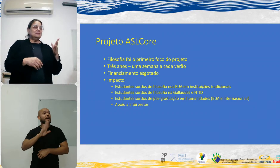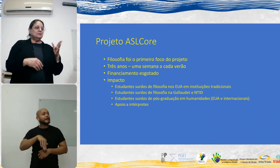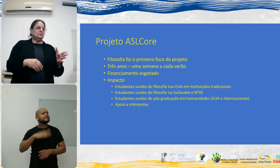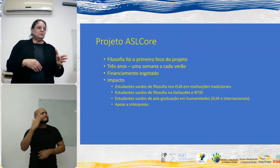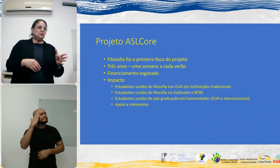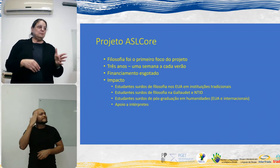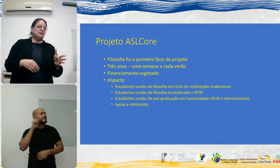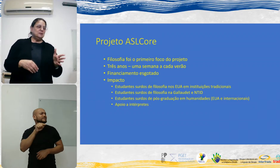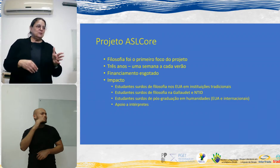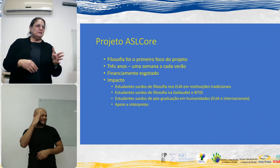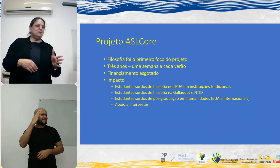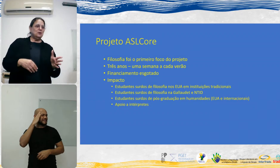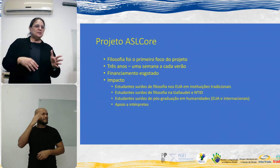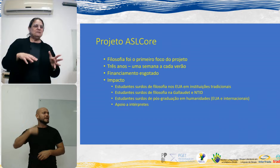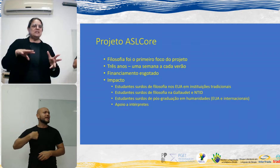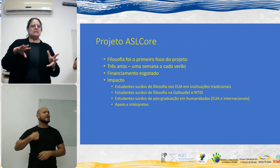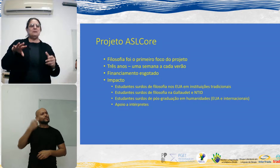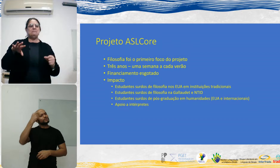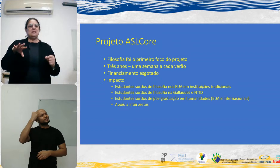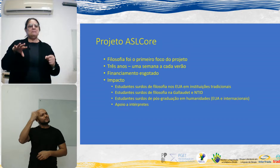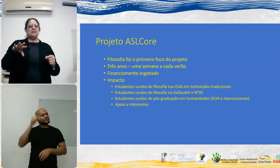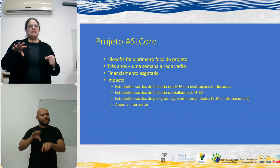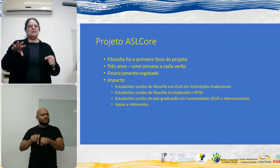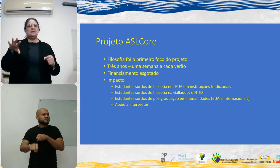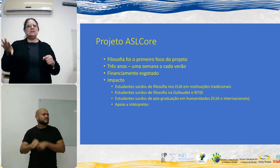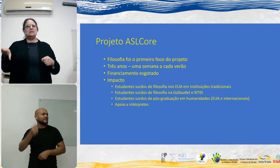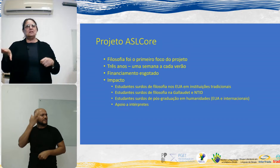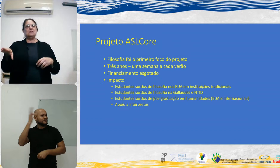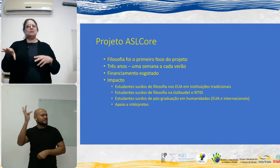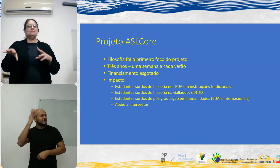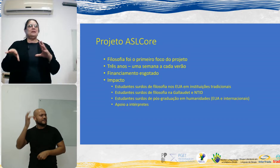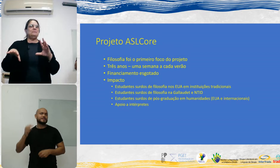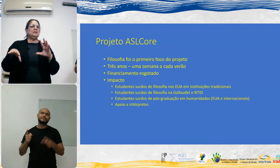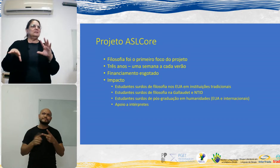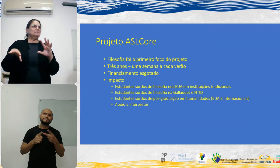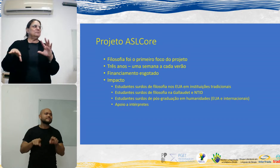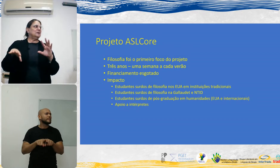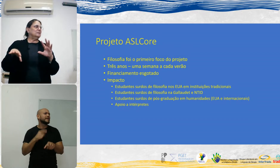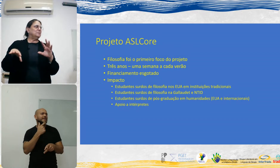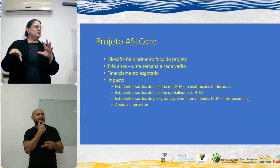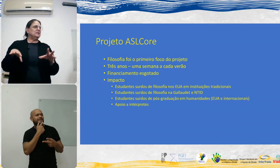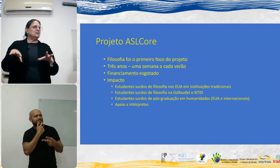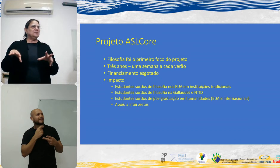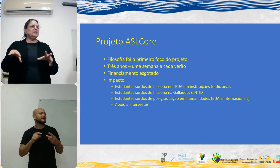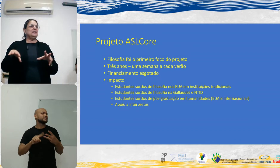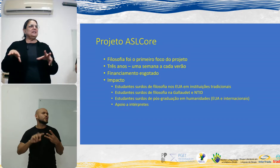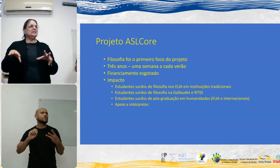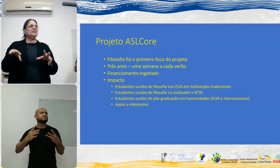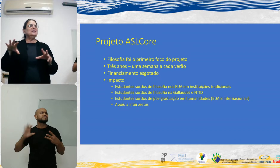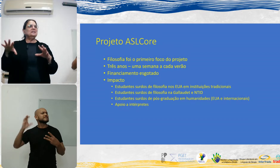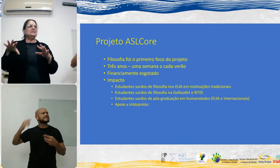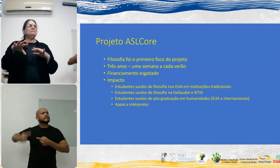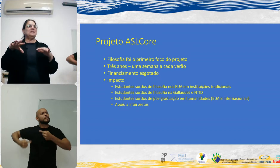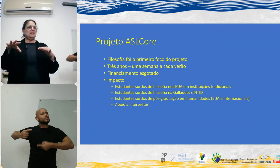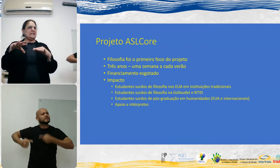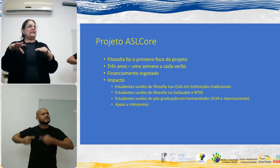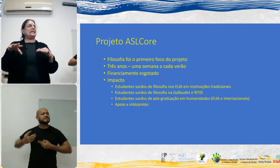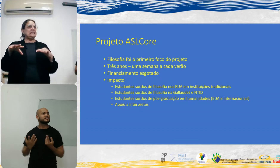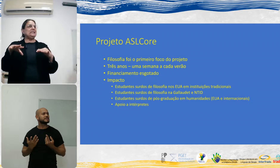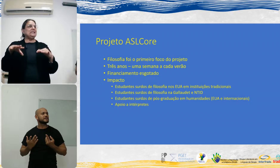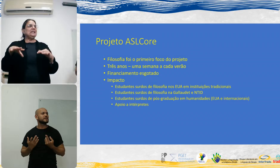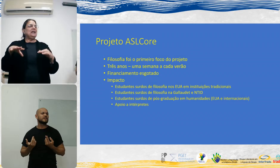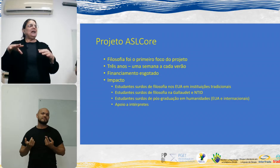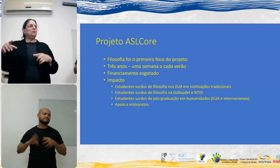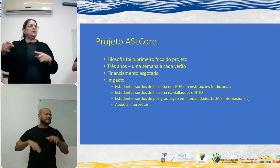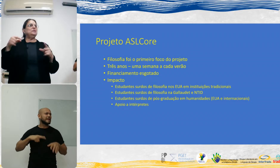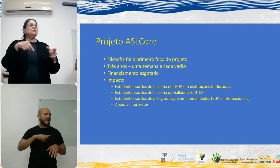didn't do my degree in philosophy, but maybe in English or maybe in political science, something